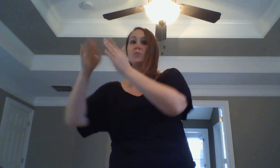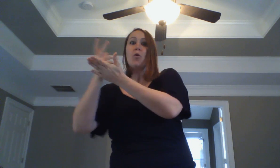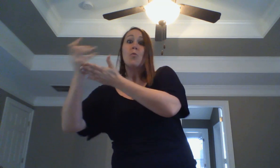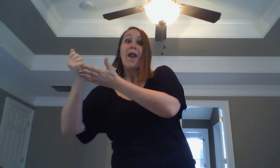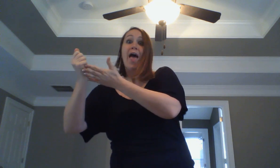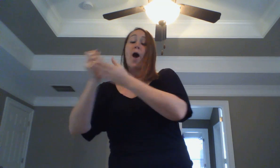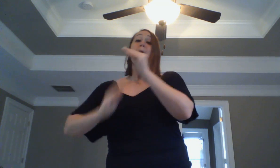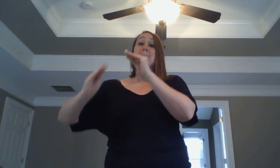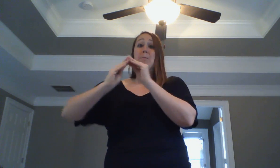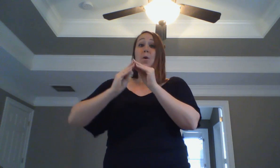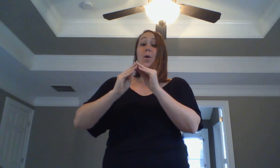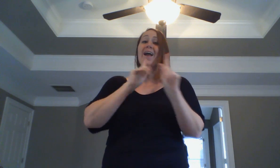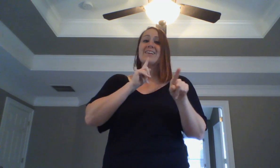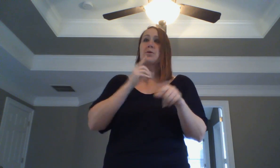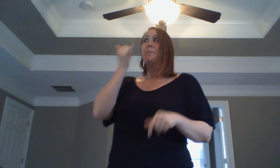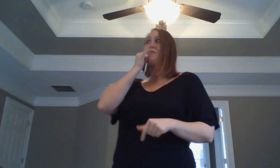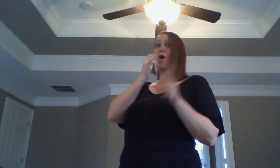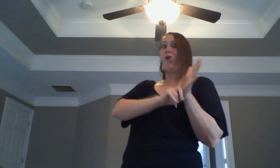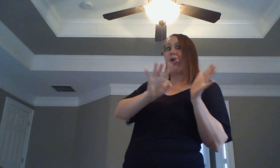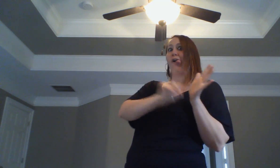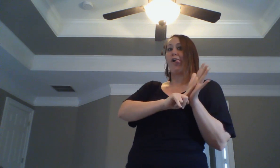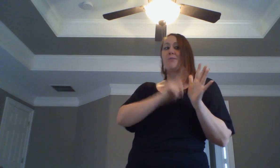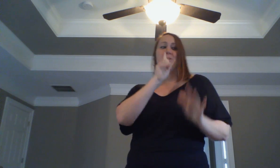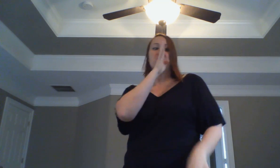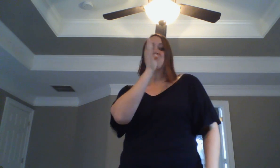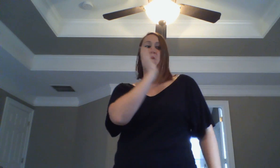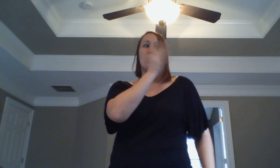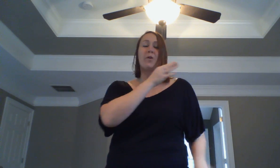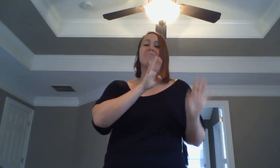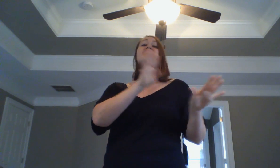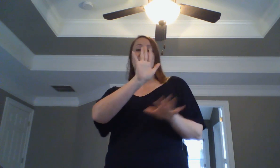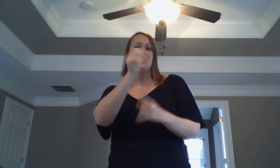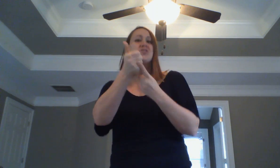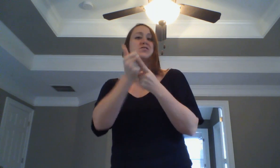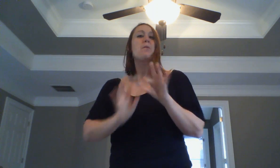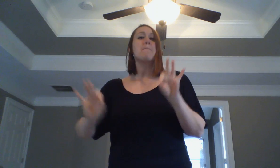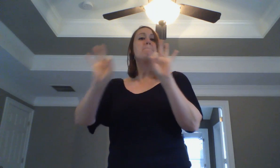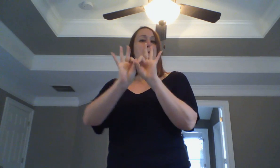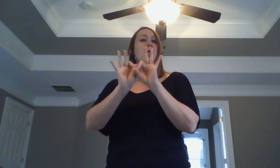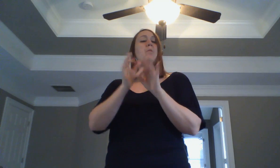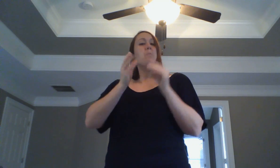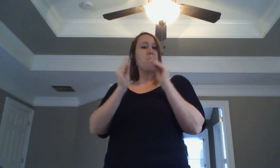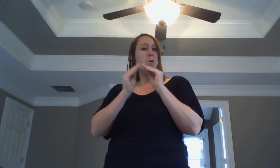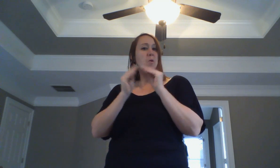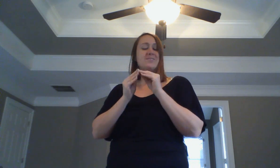phone because you're more important. So, okay, let's start at the 5. So we start at the